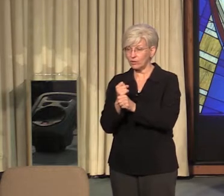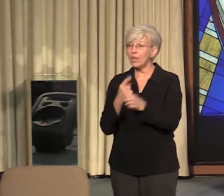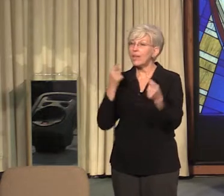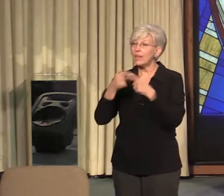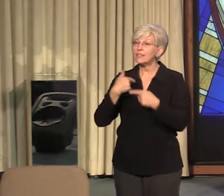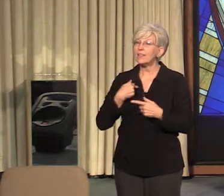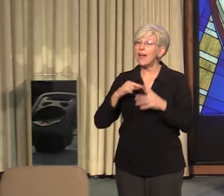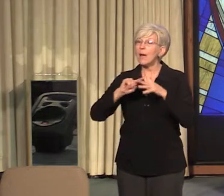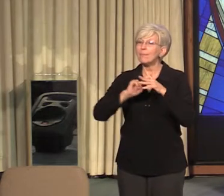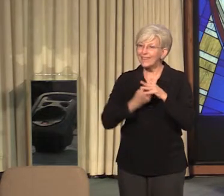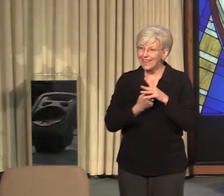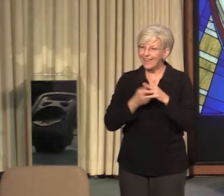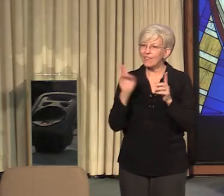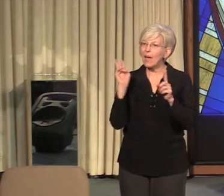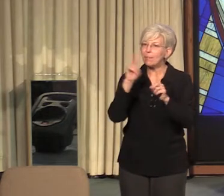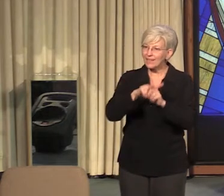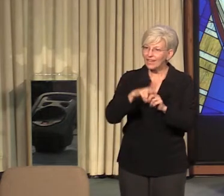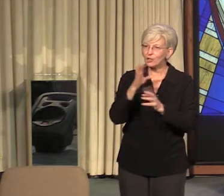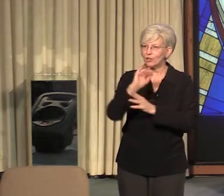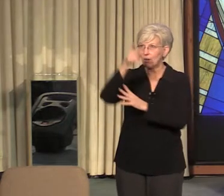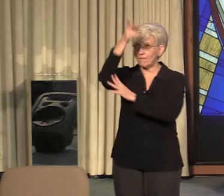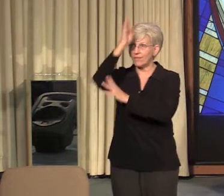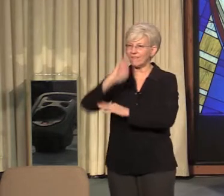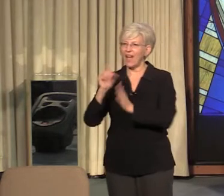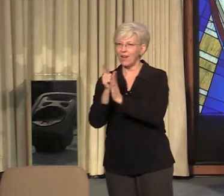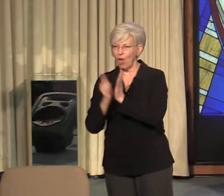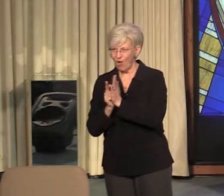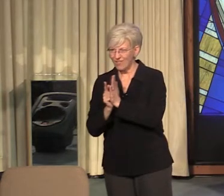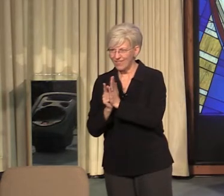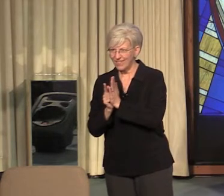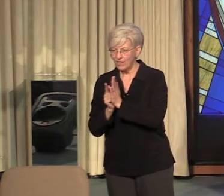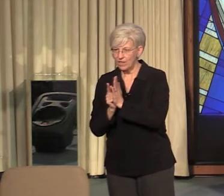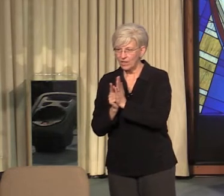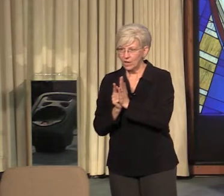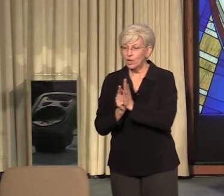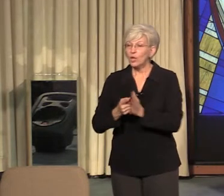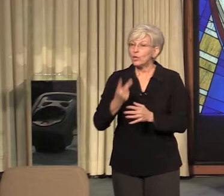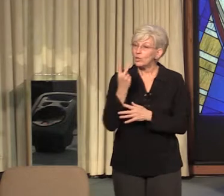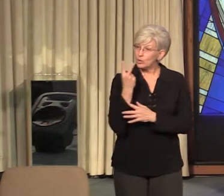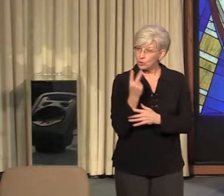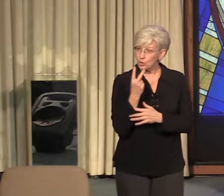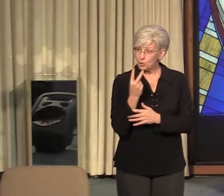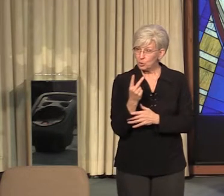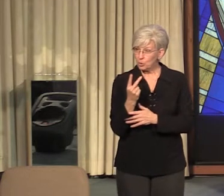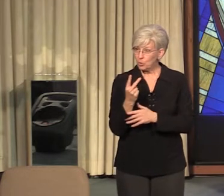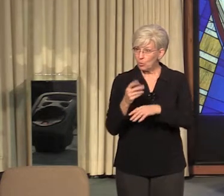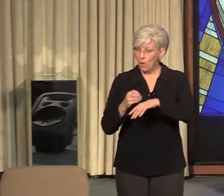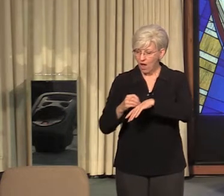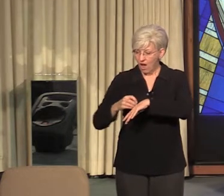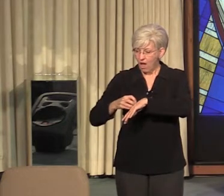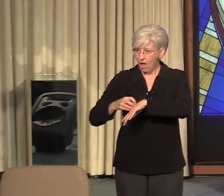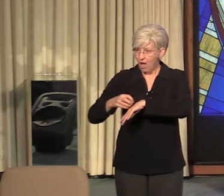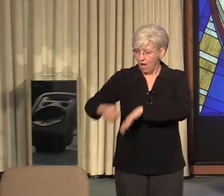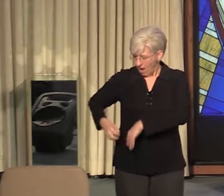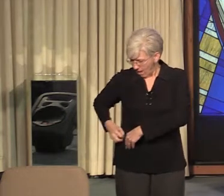the application of the divine law. 2 very large tubercular abscesses developed at the